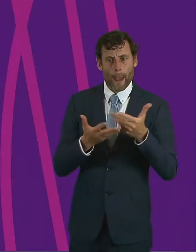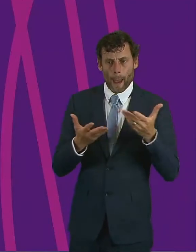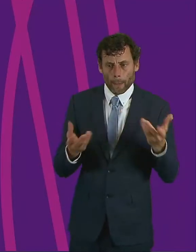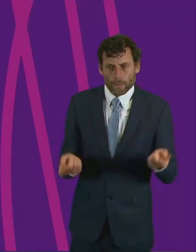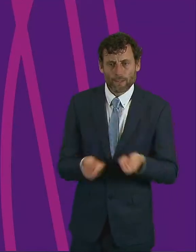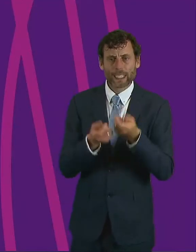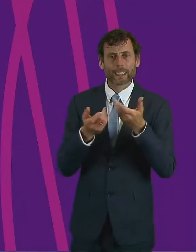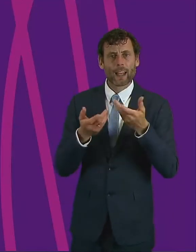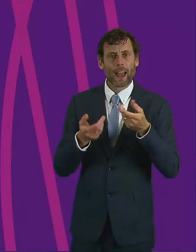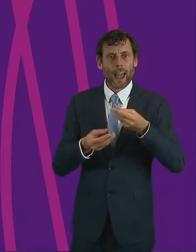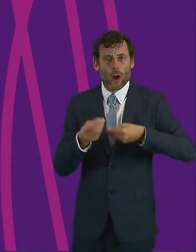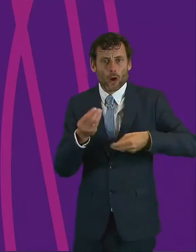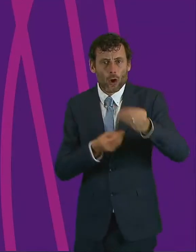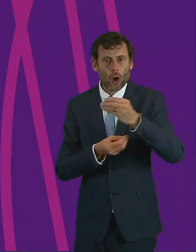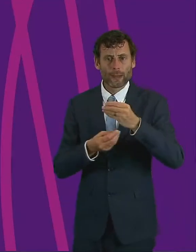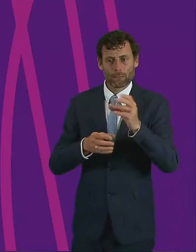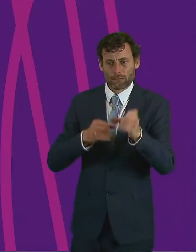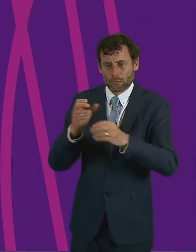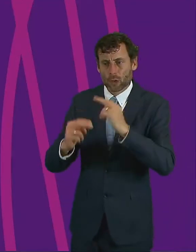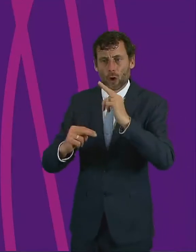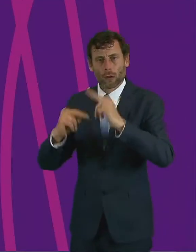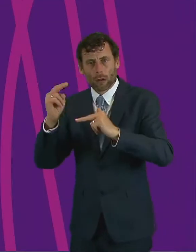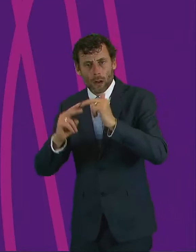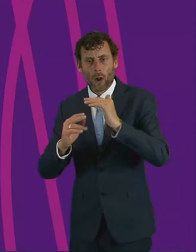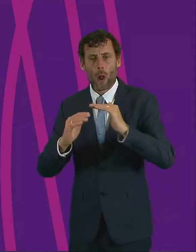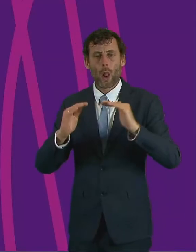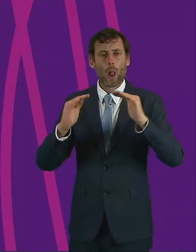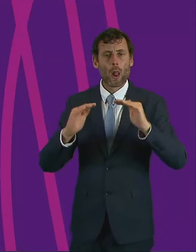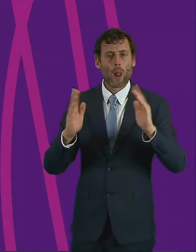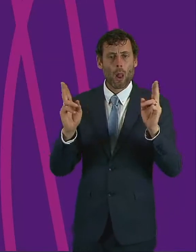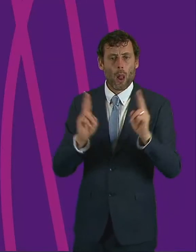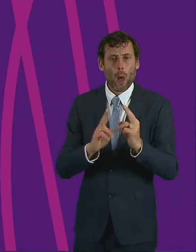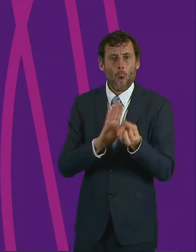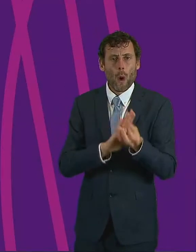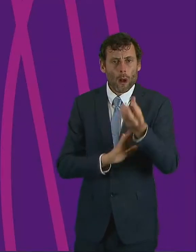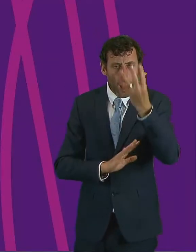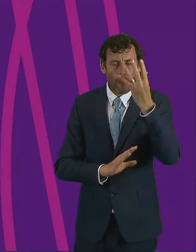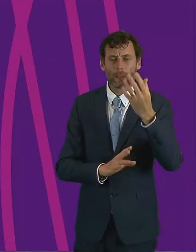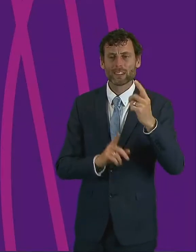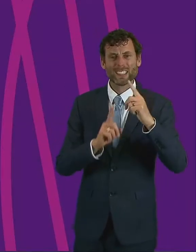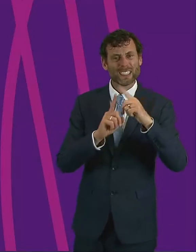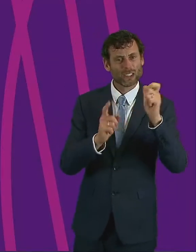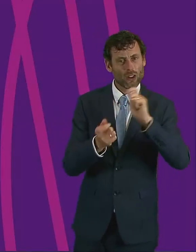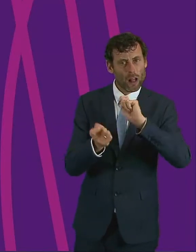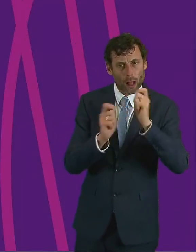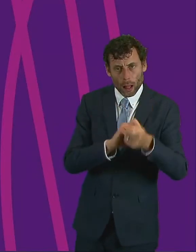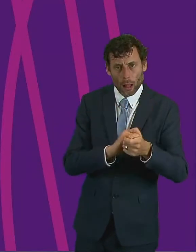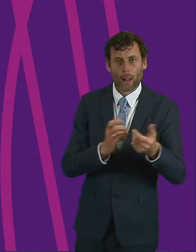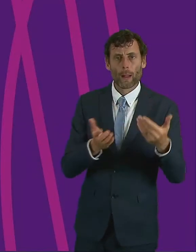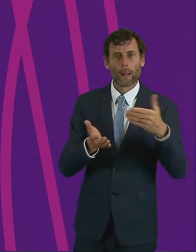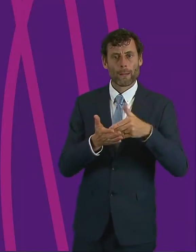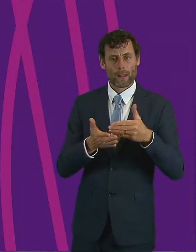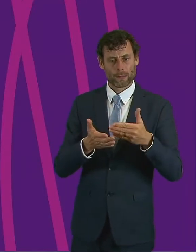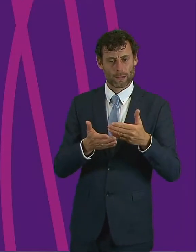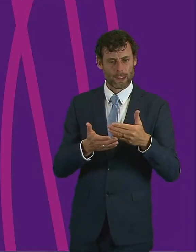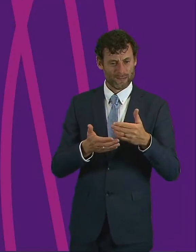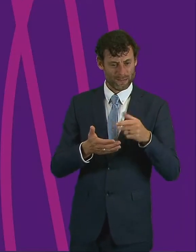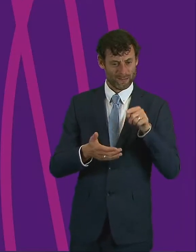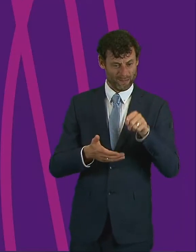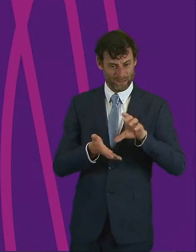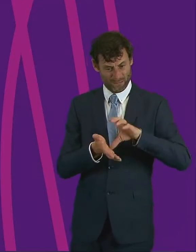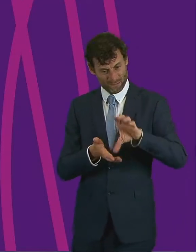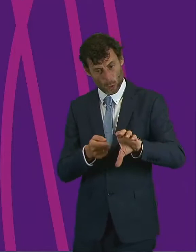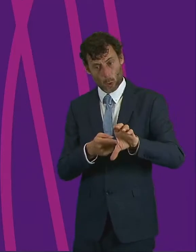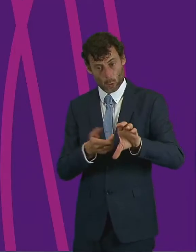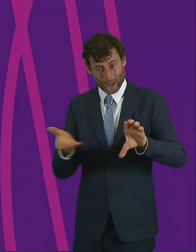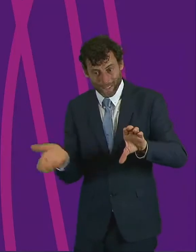construction, low-carbon initiatives, digitisation and business support by providing a pipeline of work for business. And we've also acted